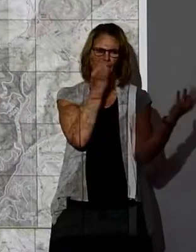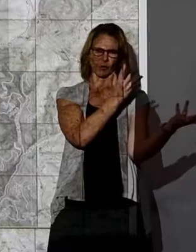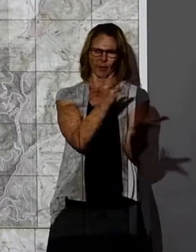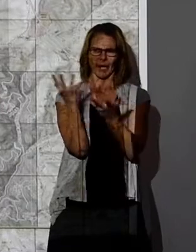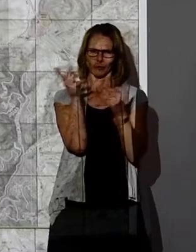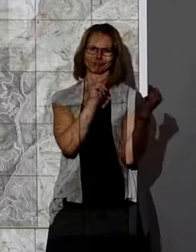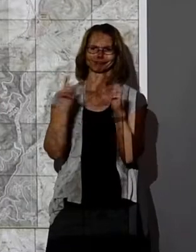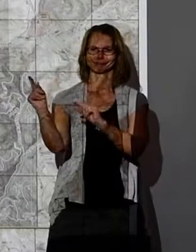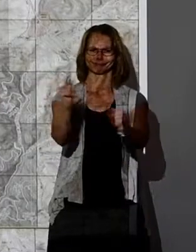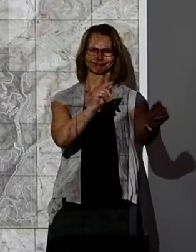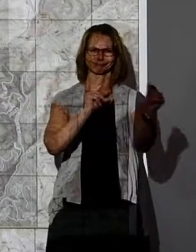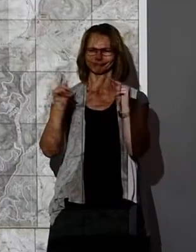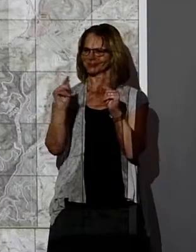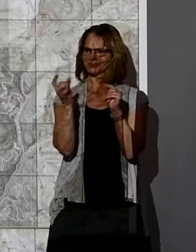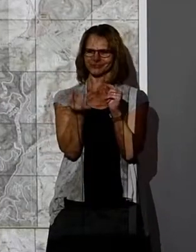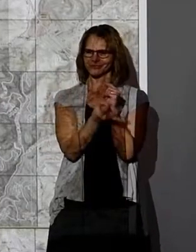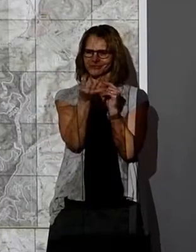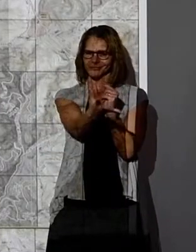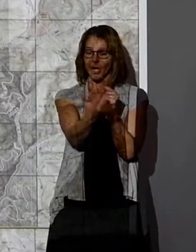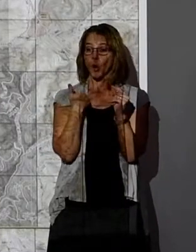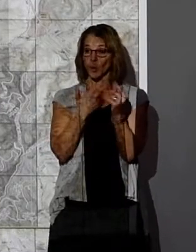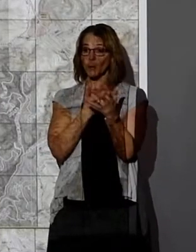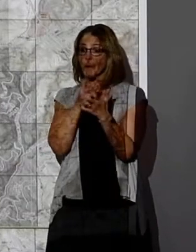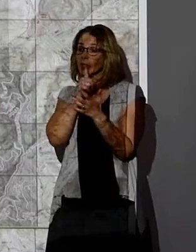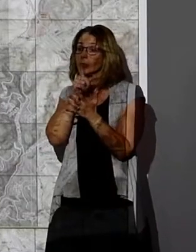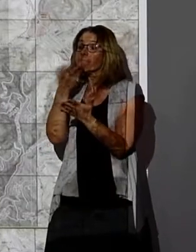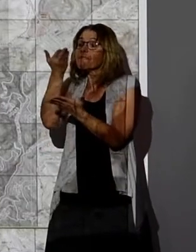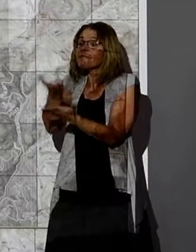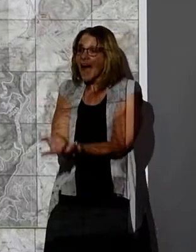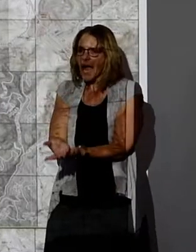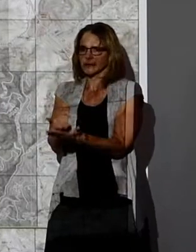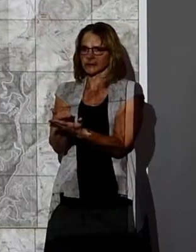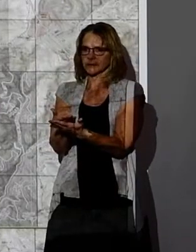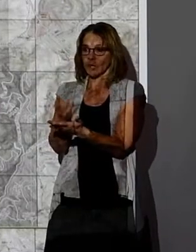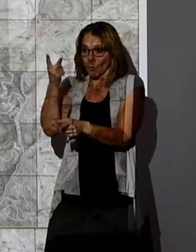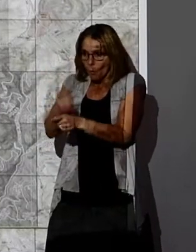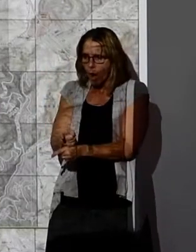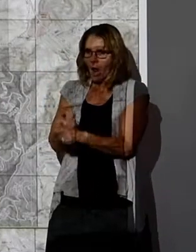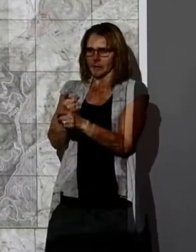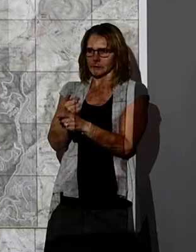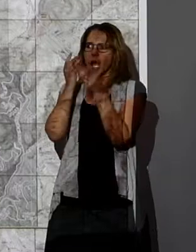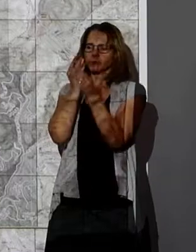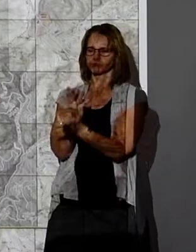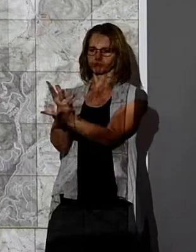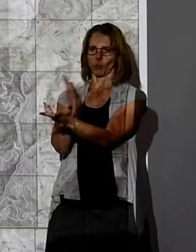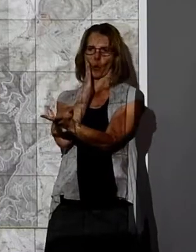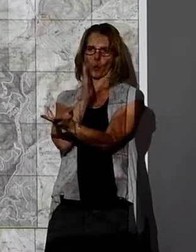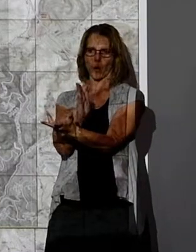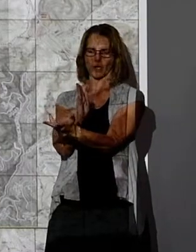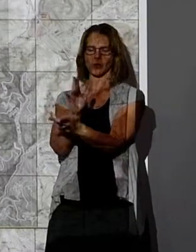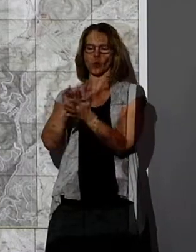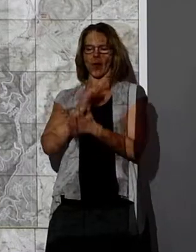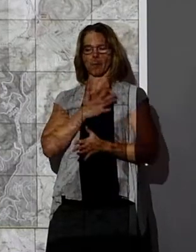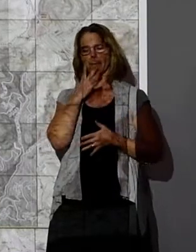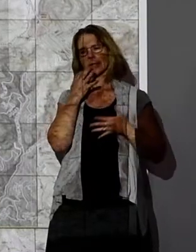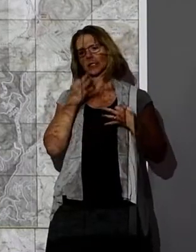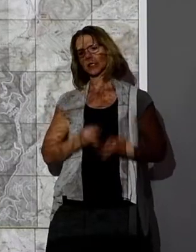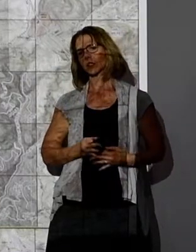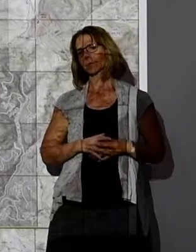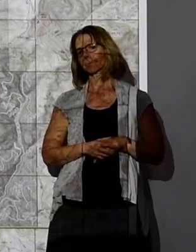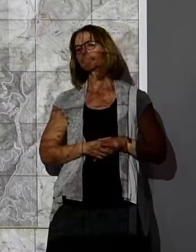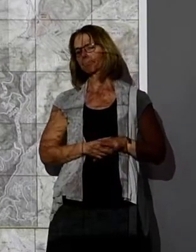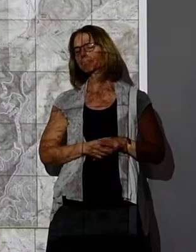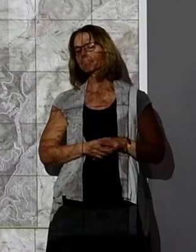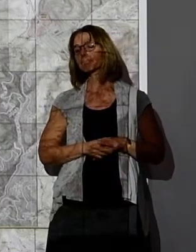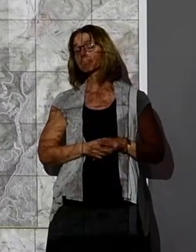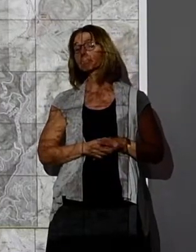We're gonna make sure that it's factual and that everything's good, but that was my call on letting people know what's going on. And